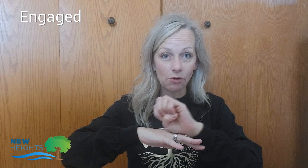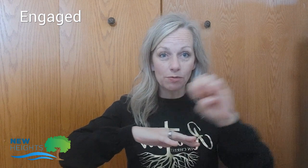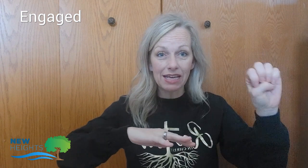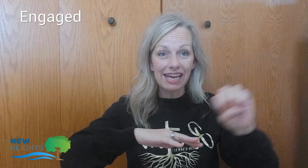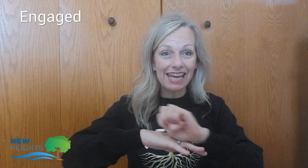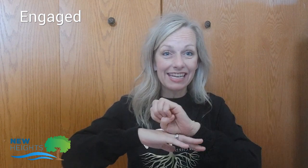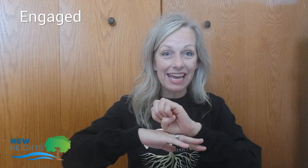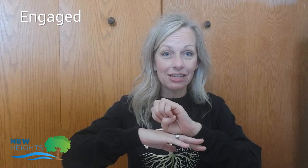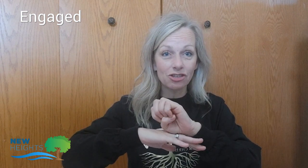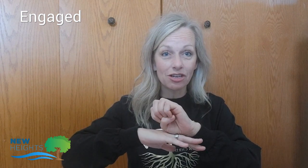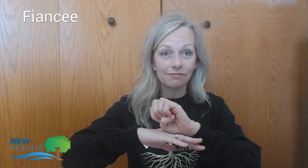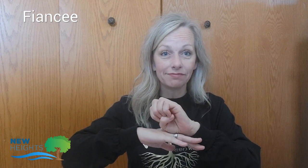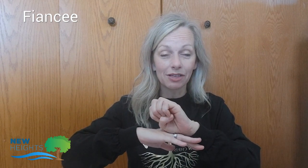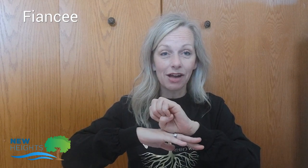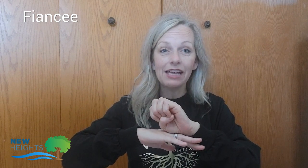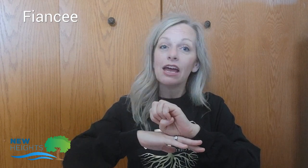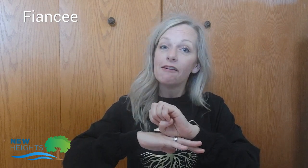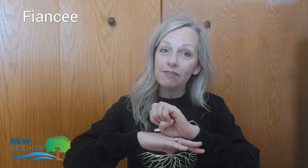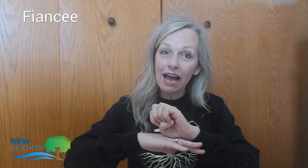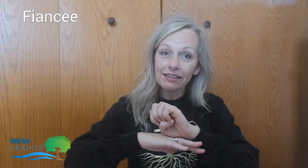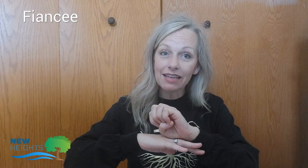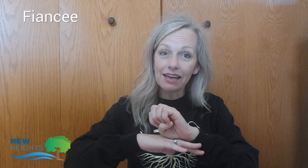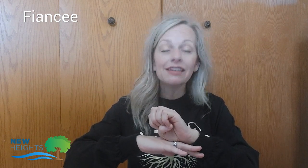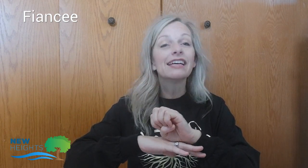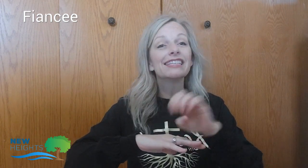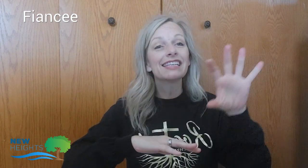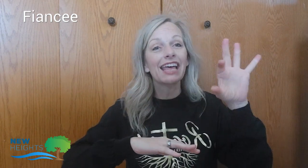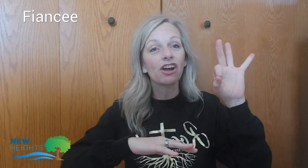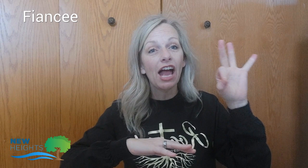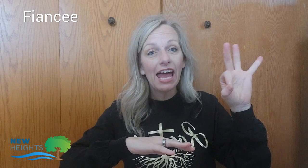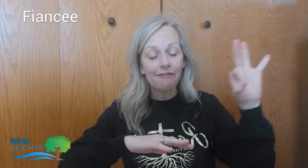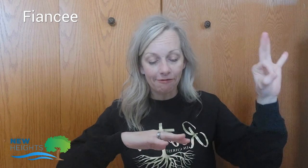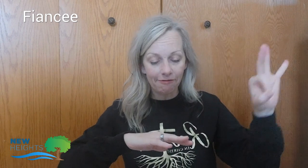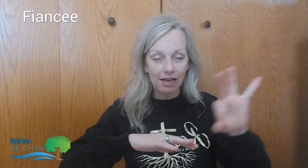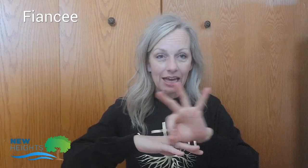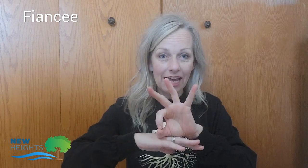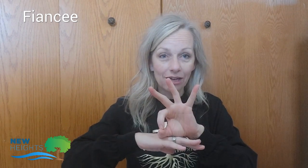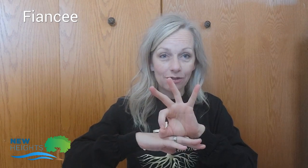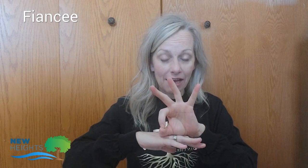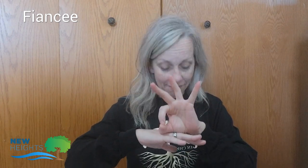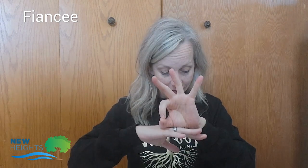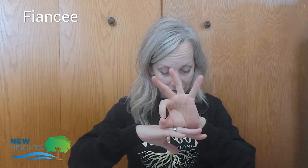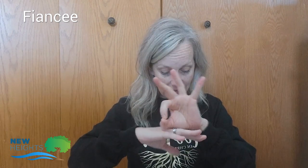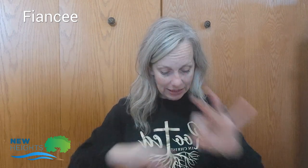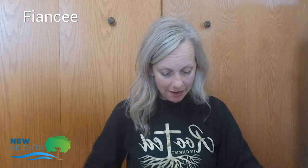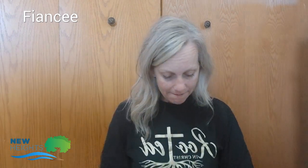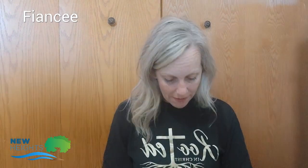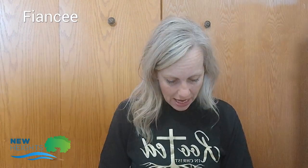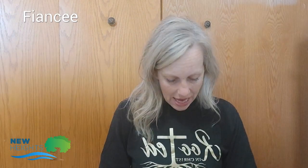would be. Engaged. All right. Fiance is the letter F and it goes on. Fiance.